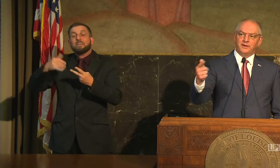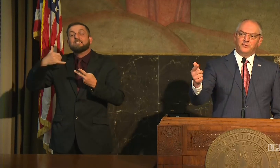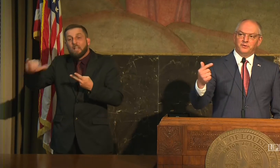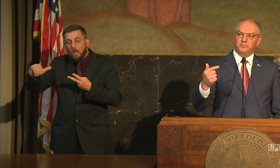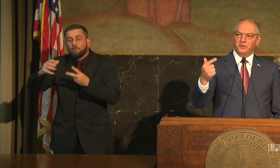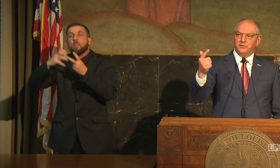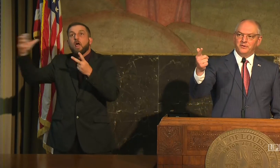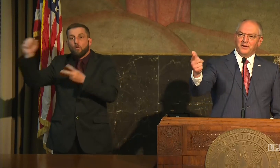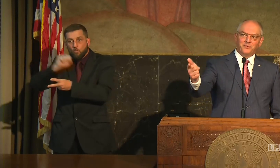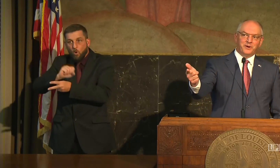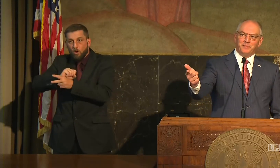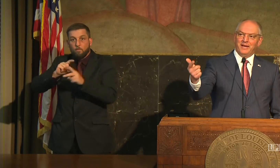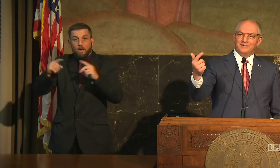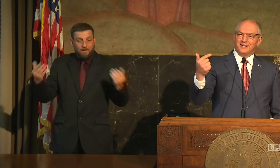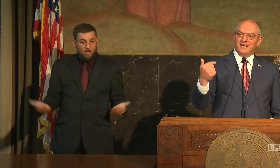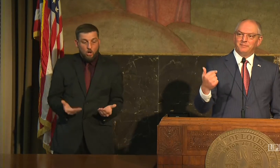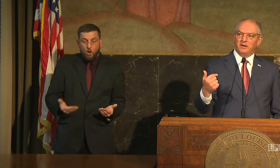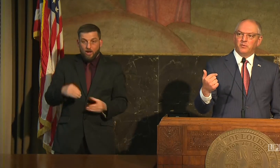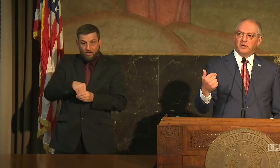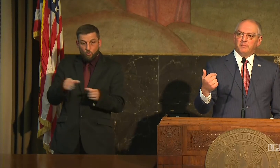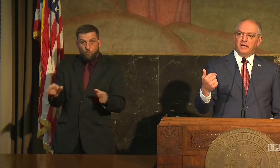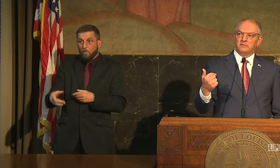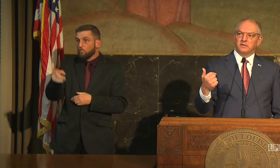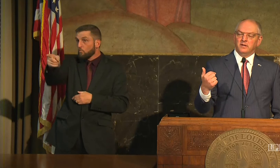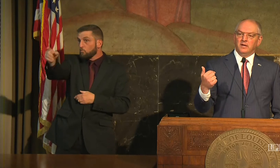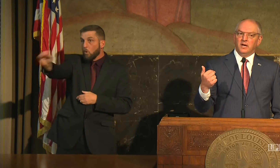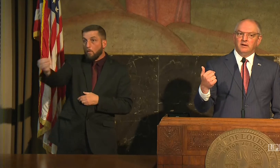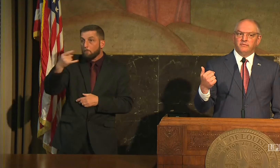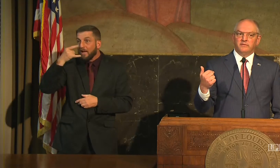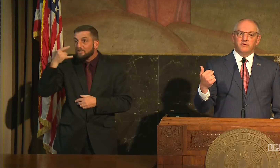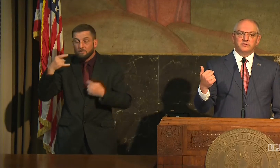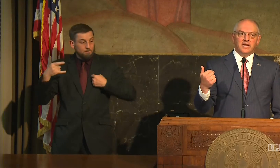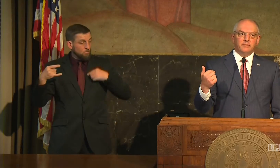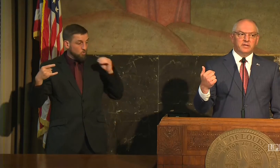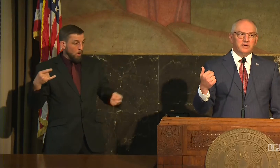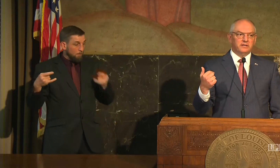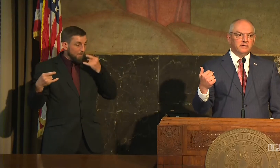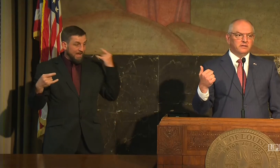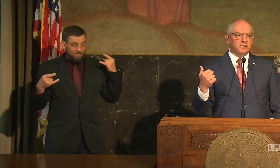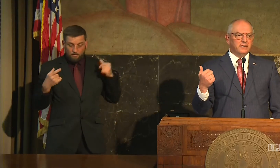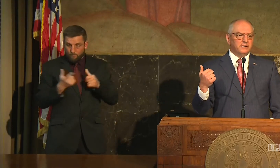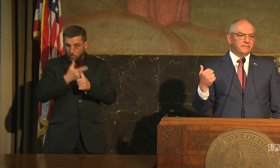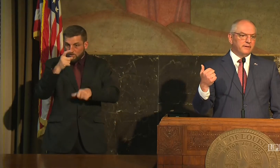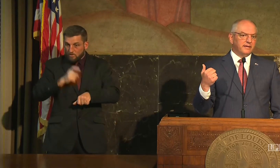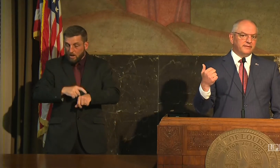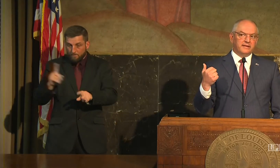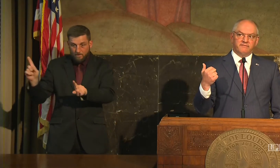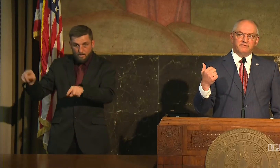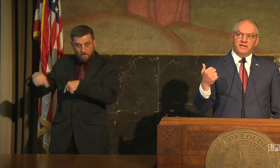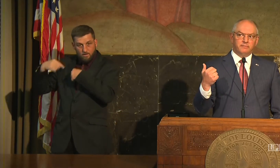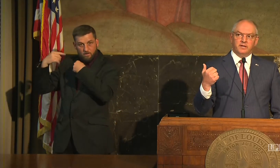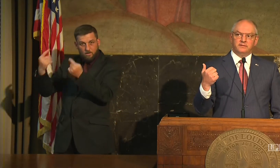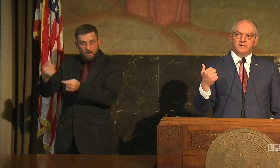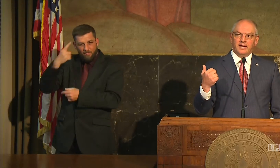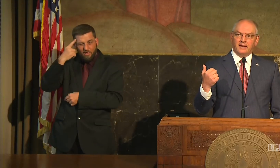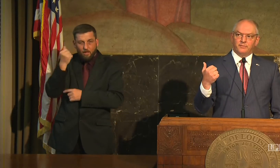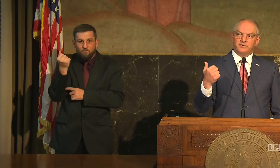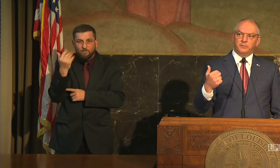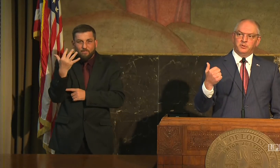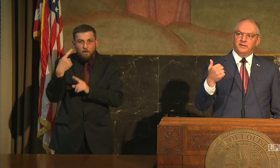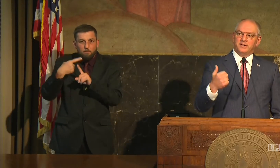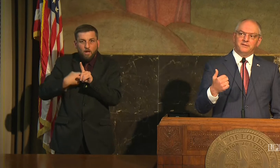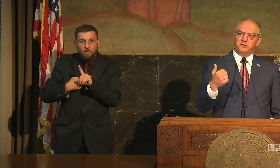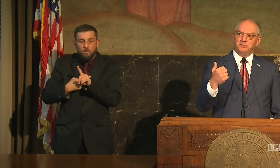be here in a room, you're not wearing a mask and I'm not wearing a mask. For the first time in, I think, 15 months, I